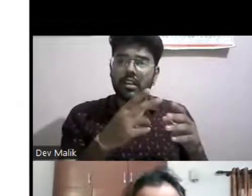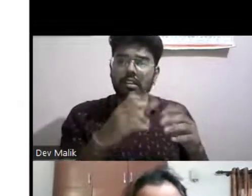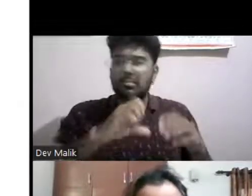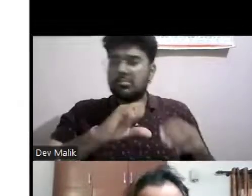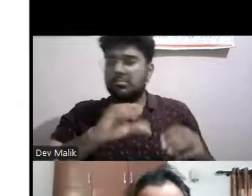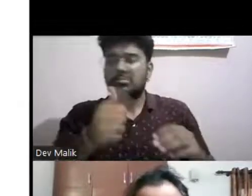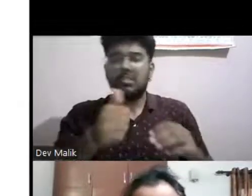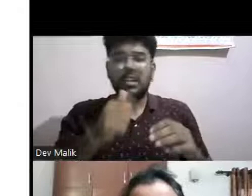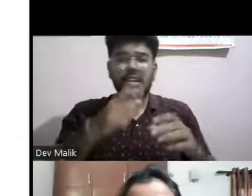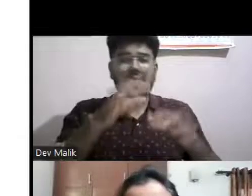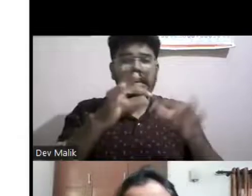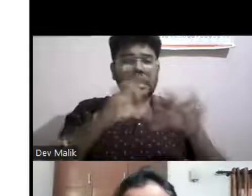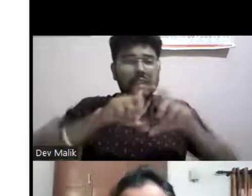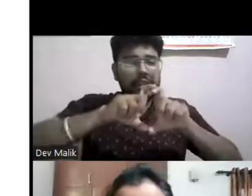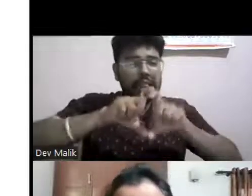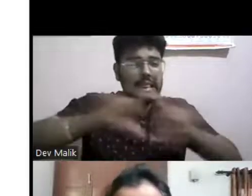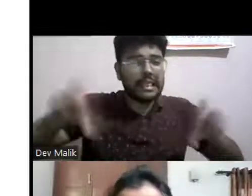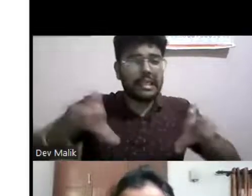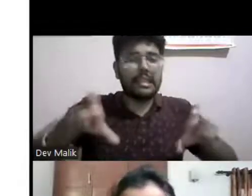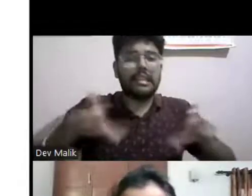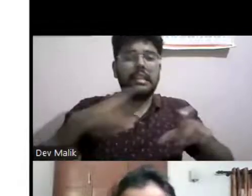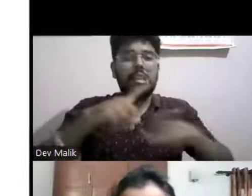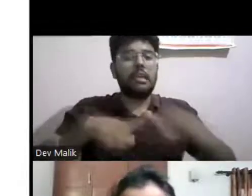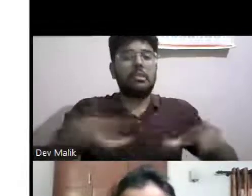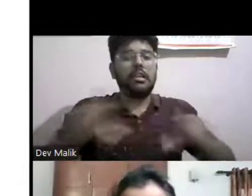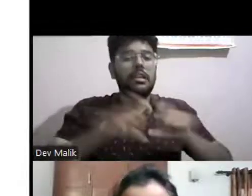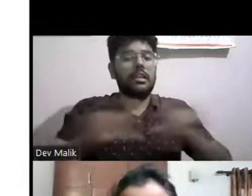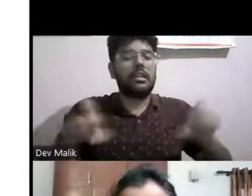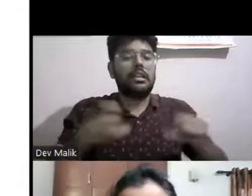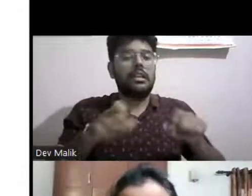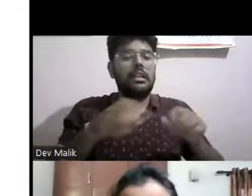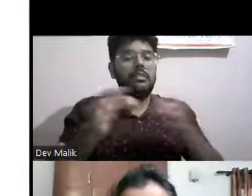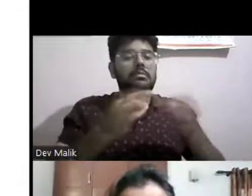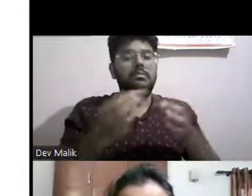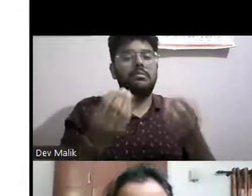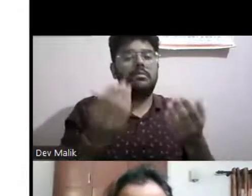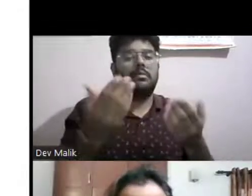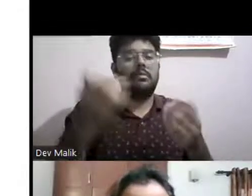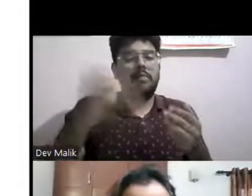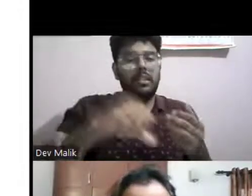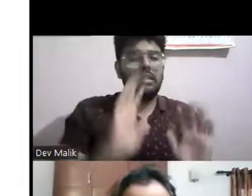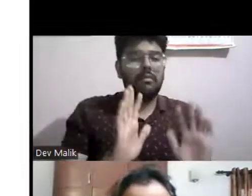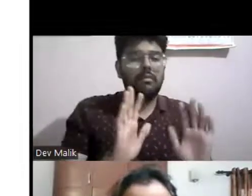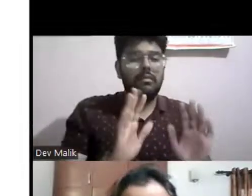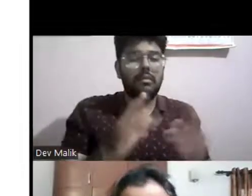this concept of what is language. And both the films,